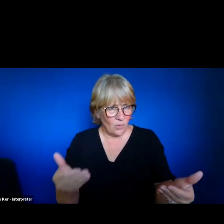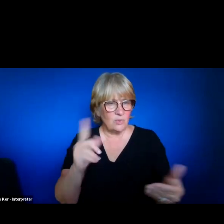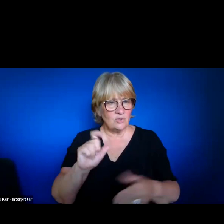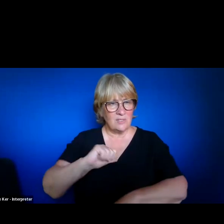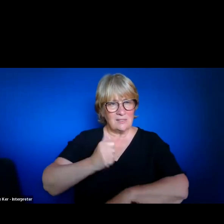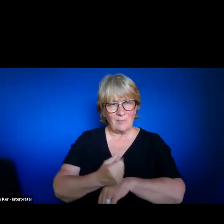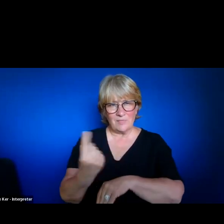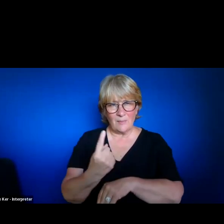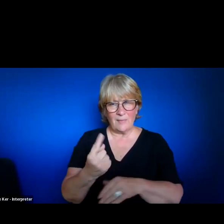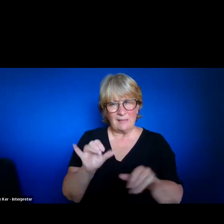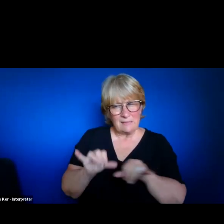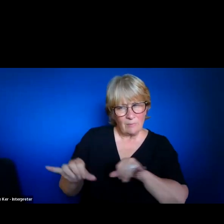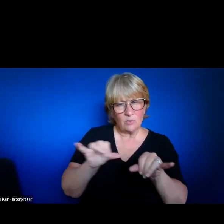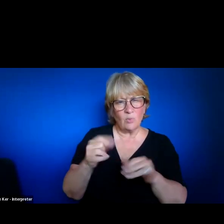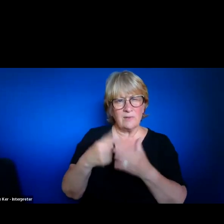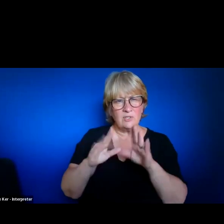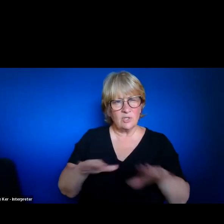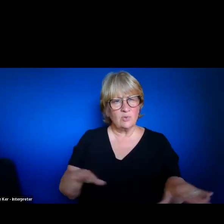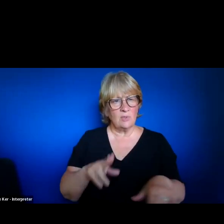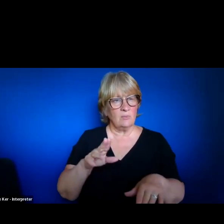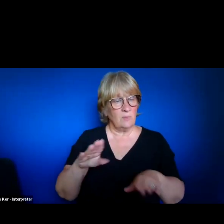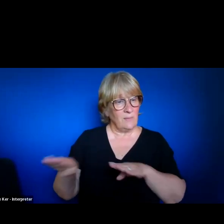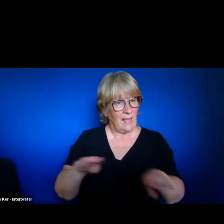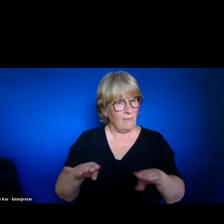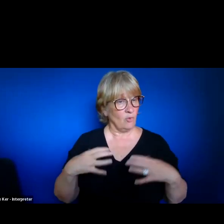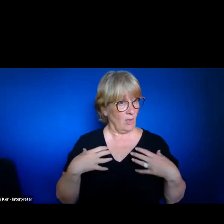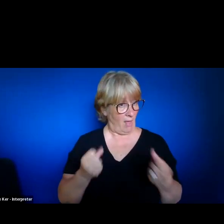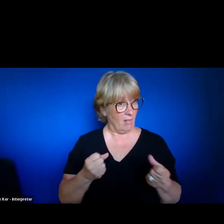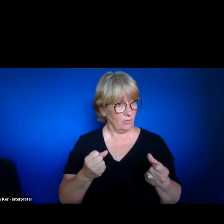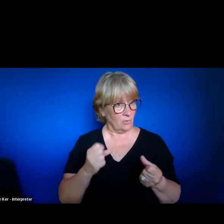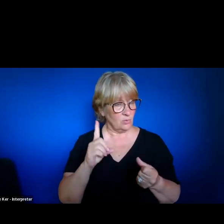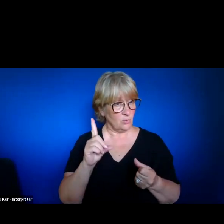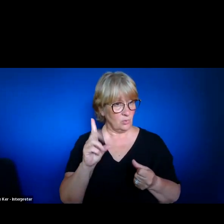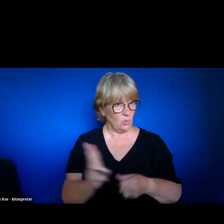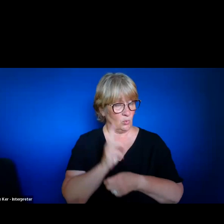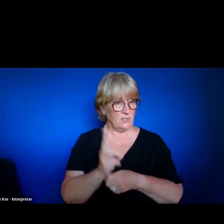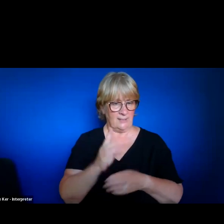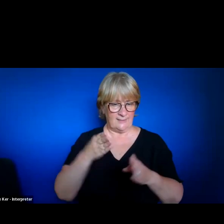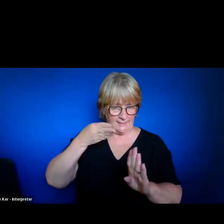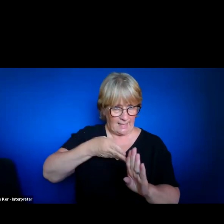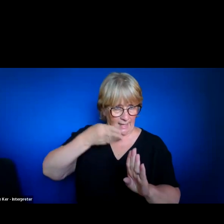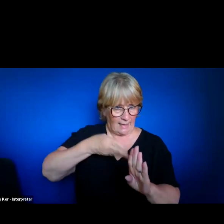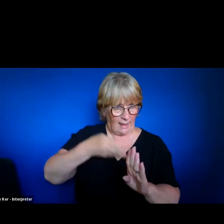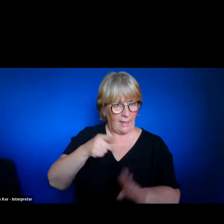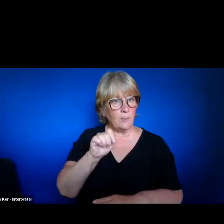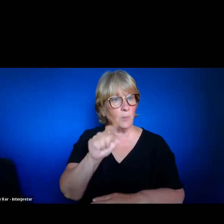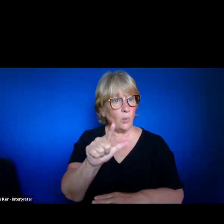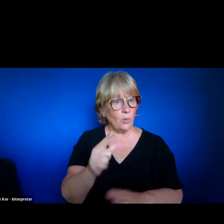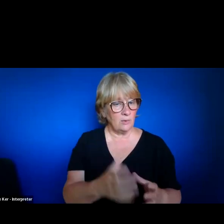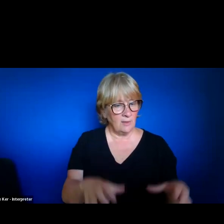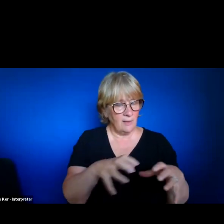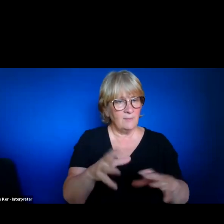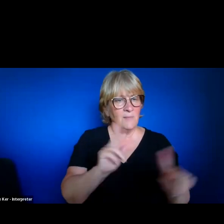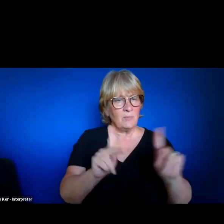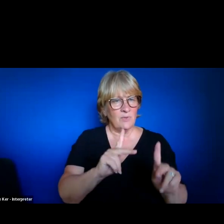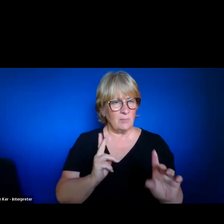establish something similar to what the Children and Youth Behavioral Health Work Group has done, which is a dedicated pool for members who participate as